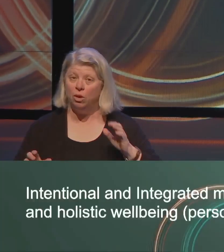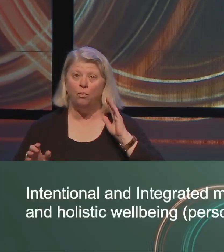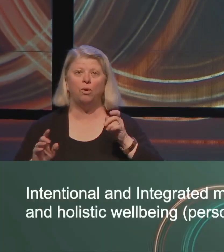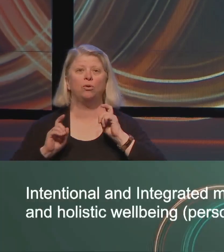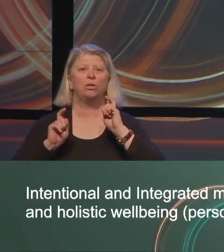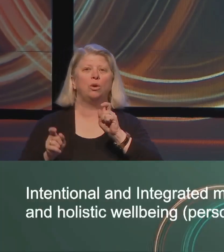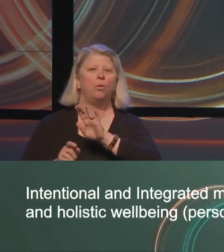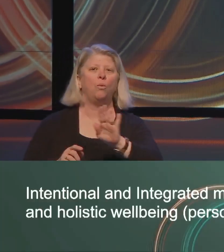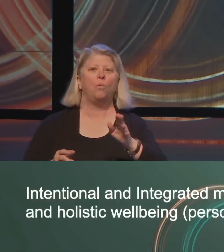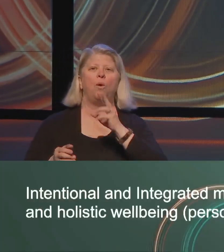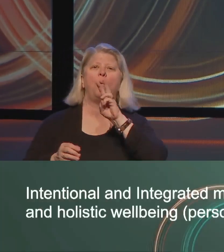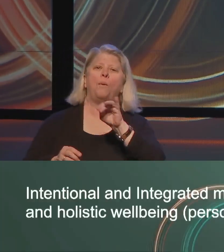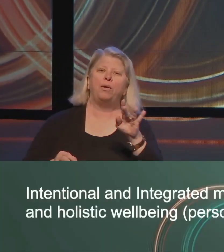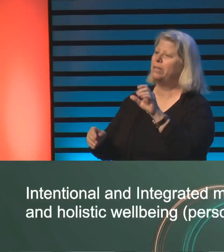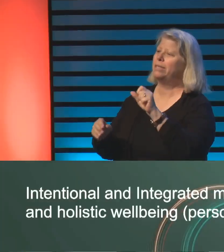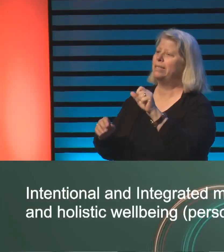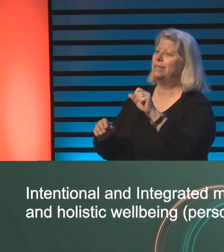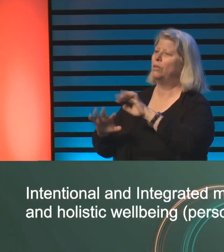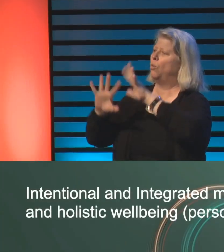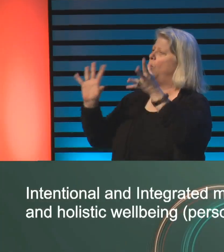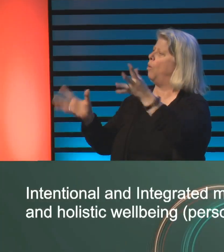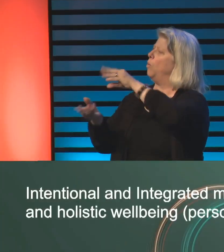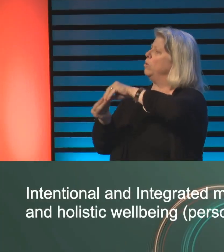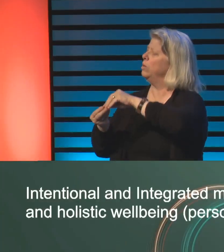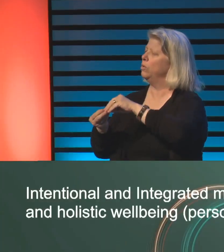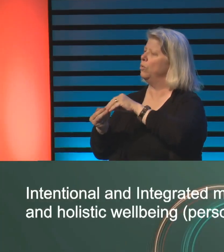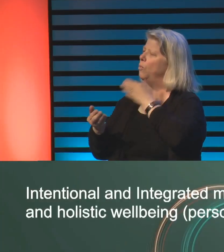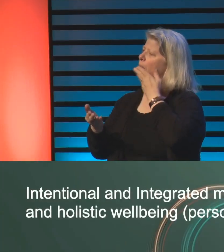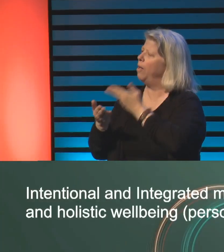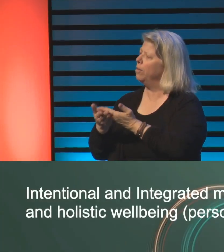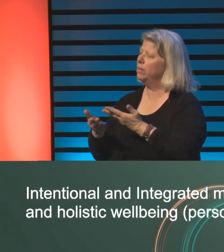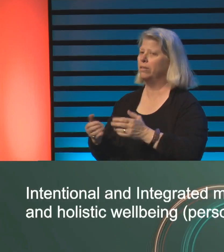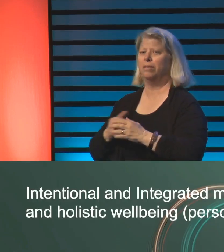contribute to your wellness, your holistic wellness.